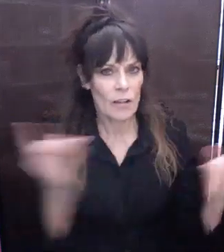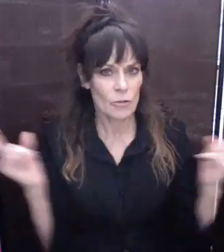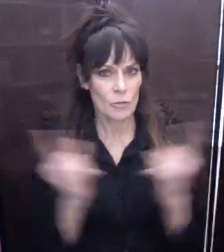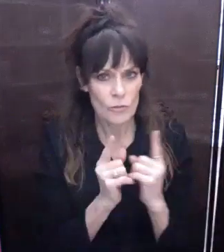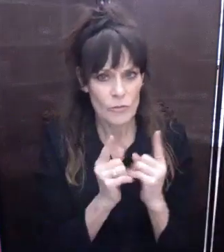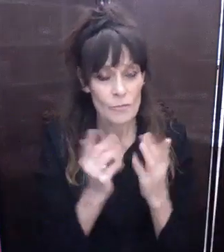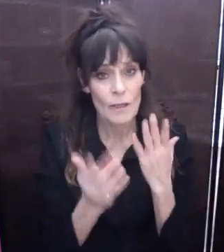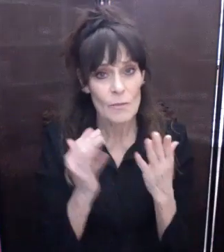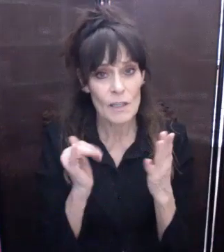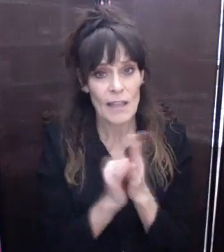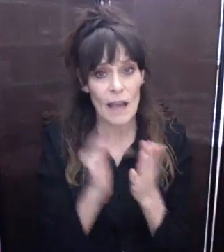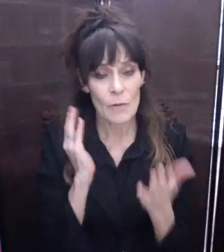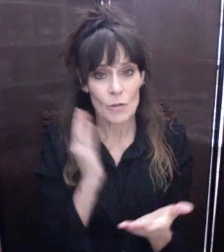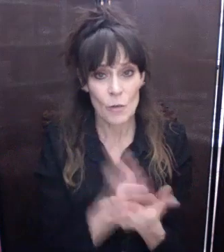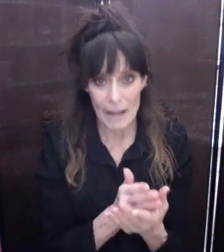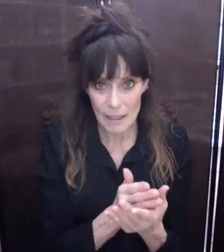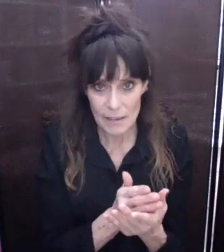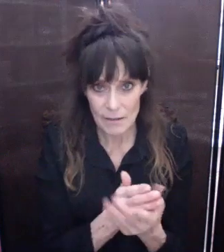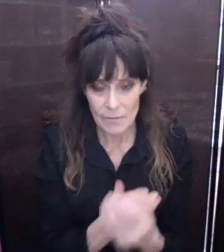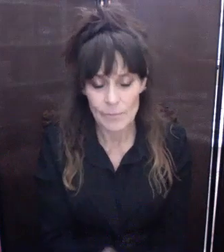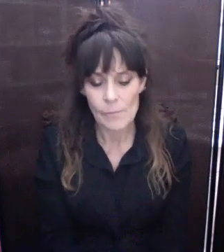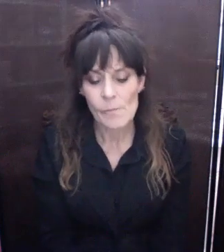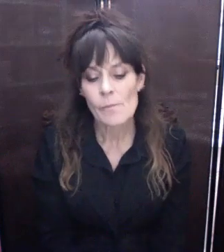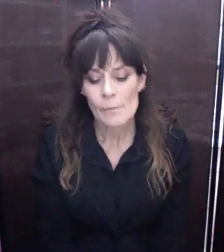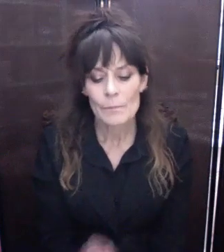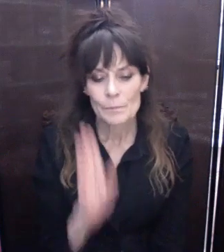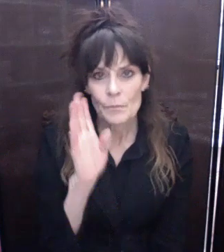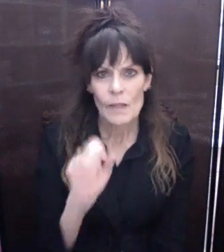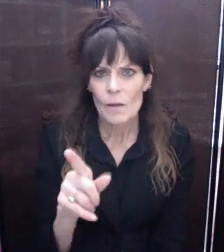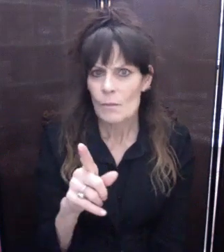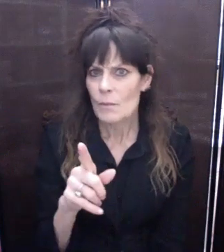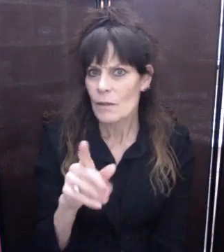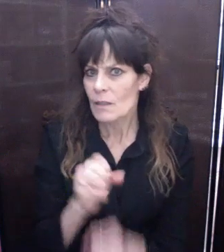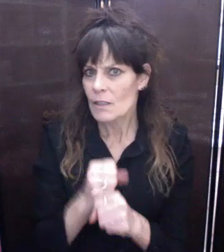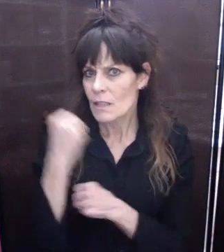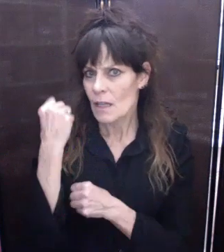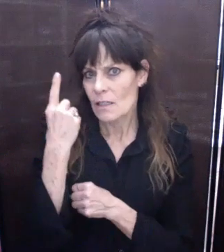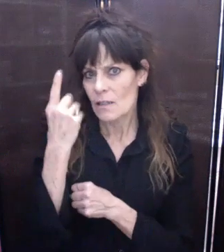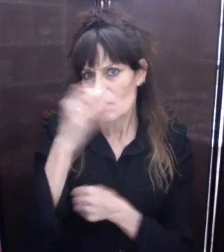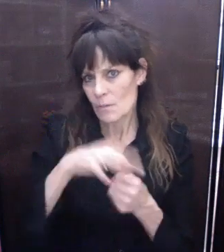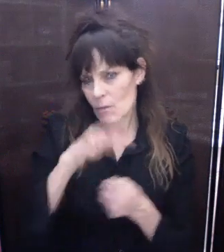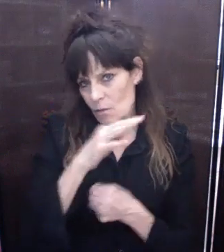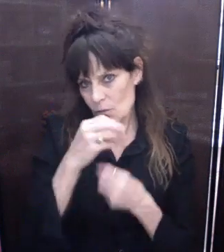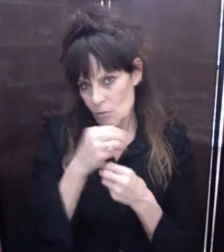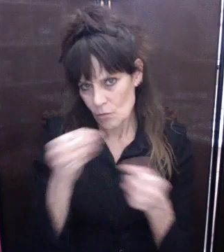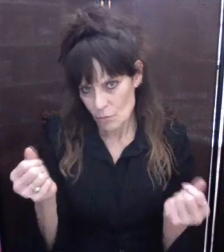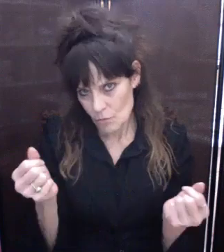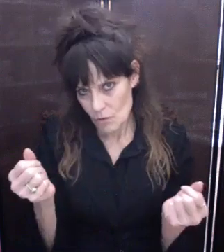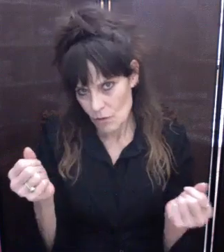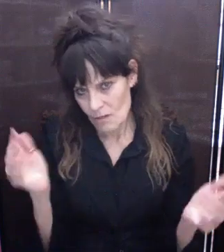And, you know, there's where Bill picks up the notion of the spiritual solution. Less than a couple of months